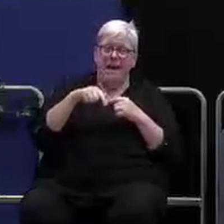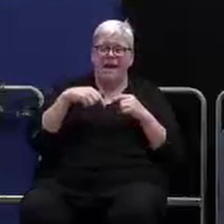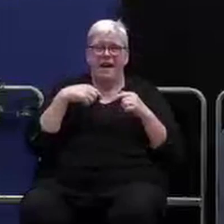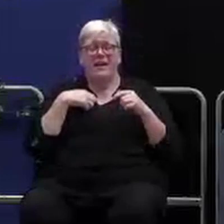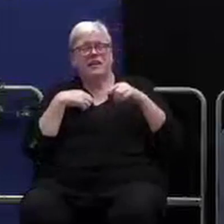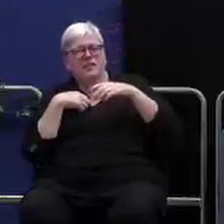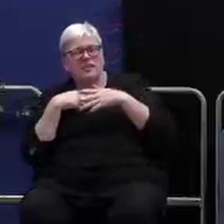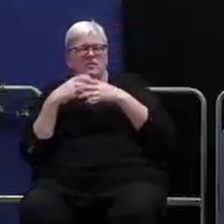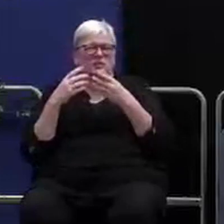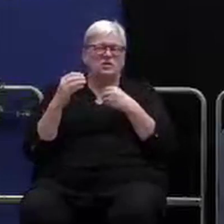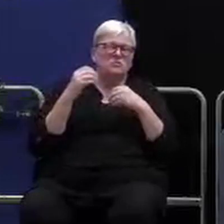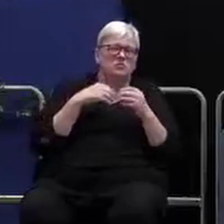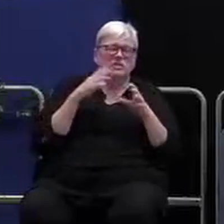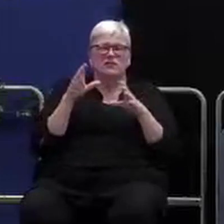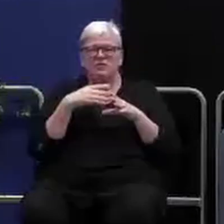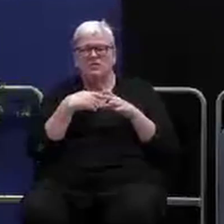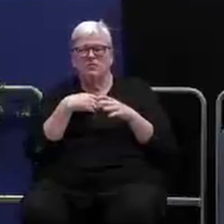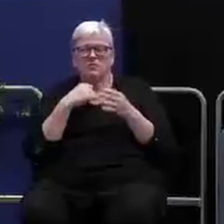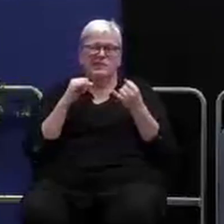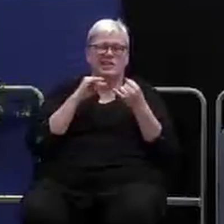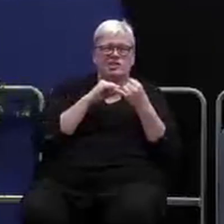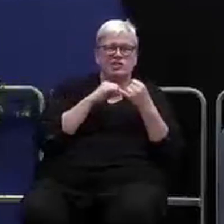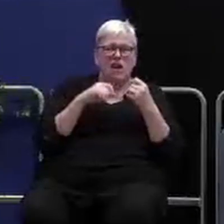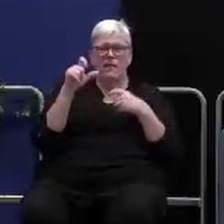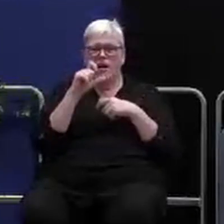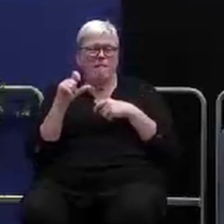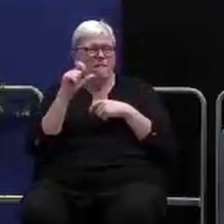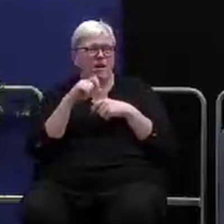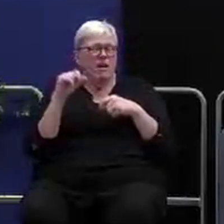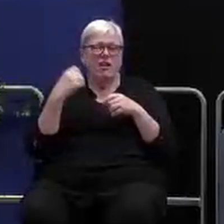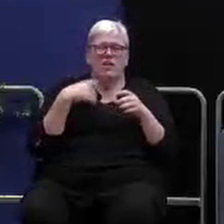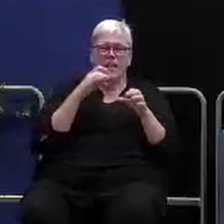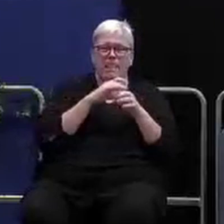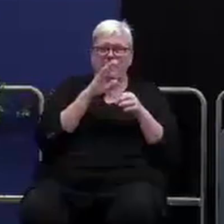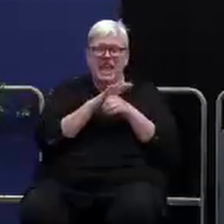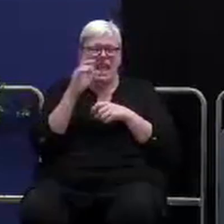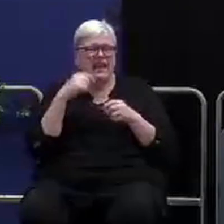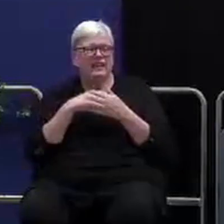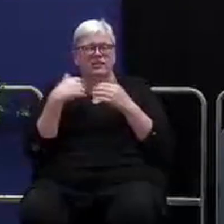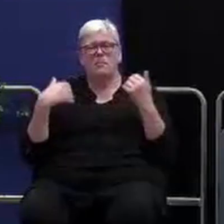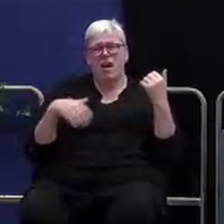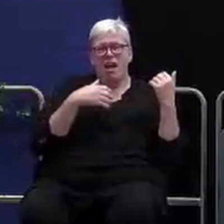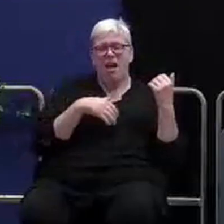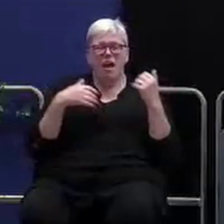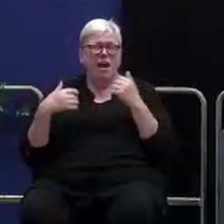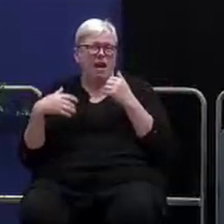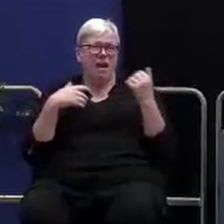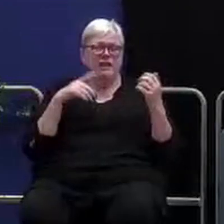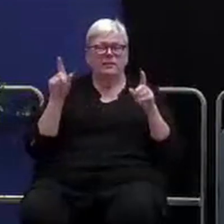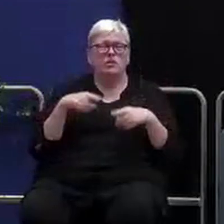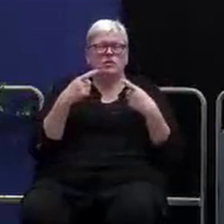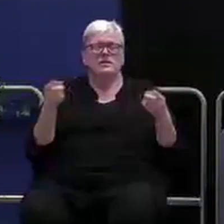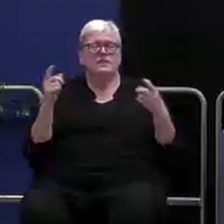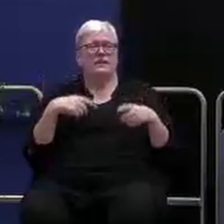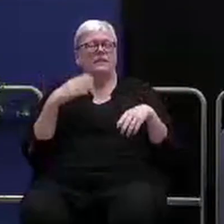chin-stroking plastic glass of Southern Comfort and lemonade, while a band played and the mosh pit flailed. Moments